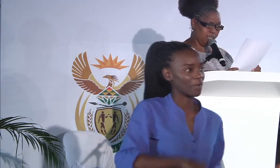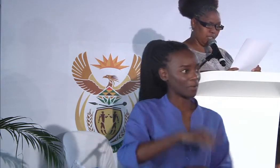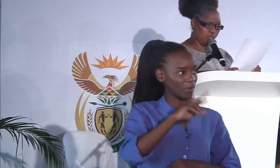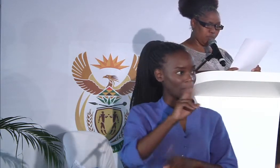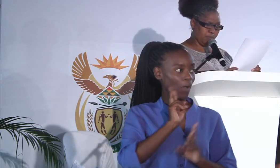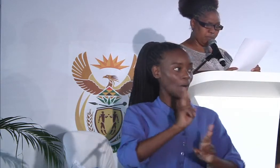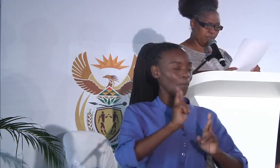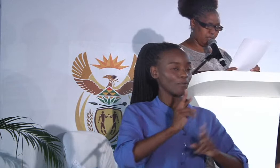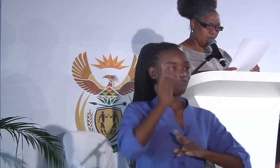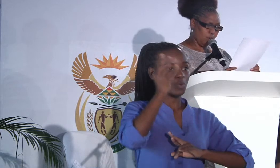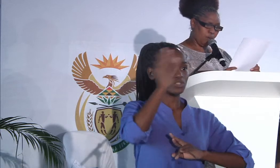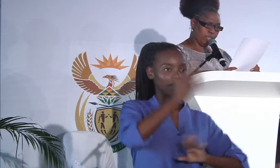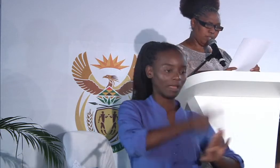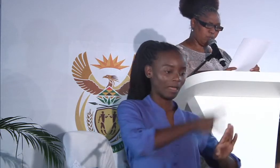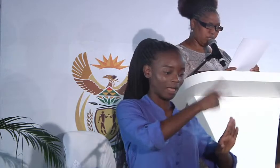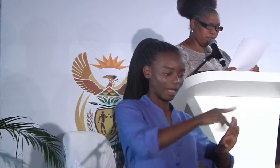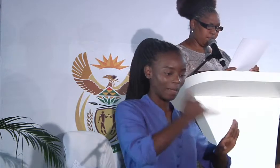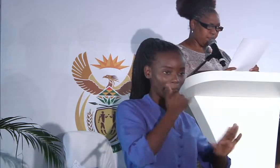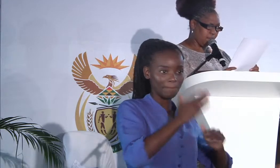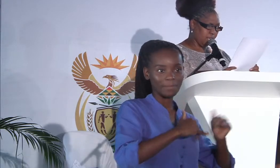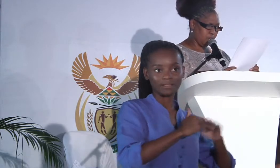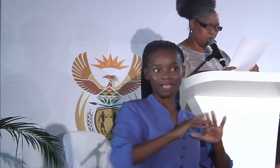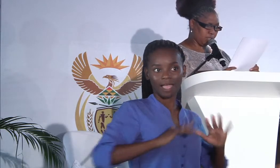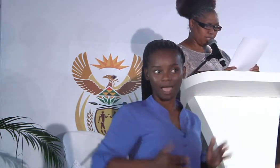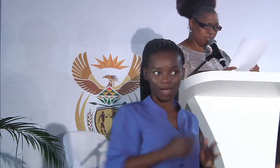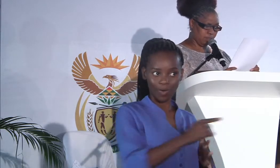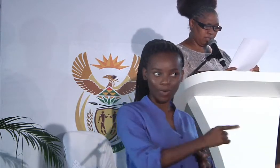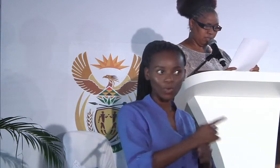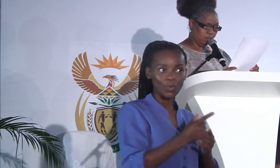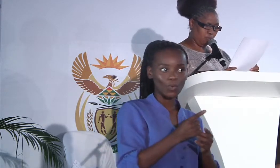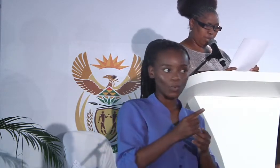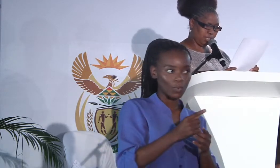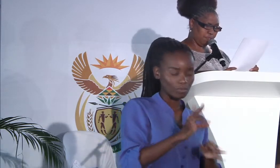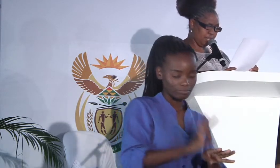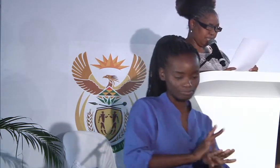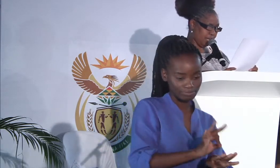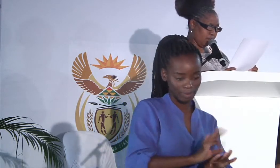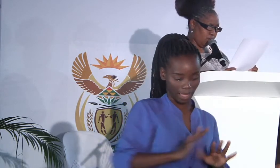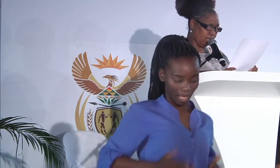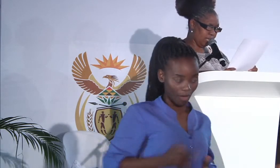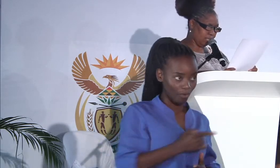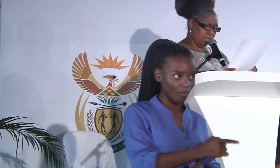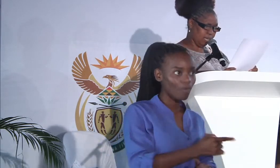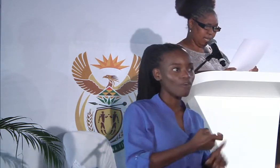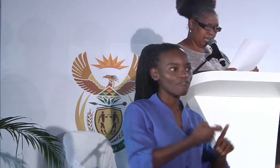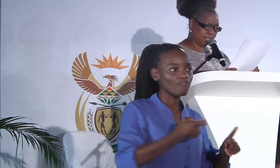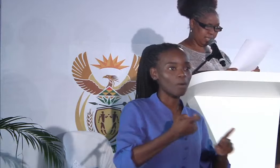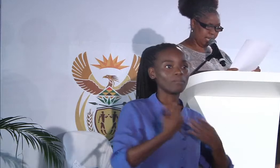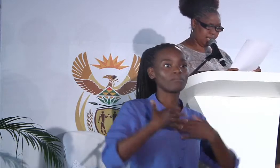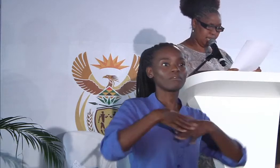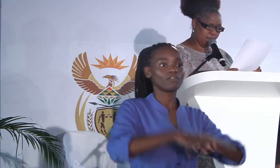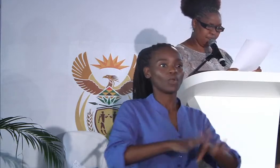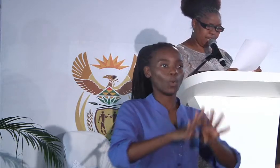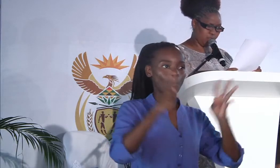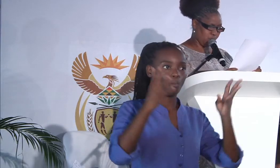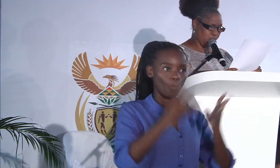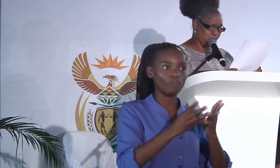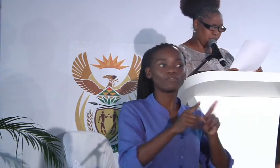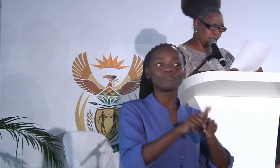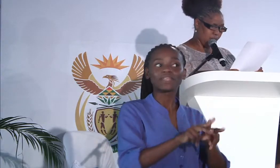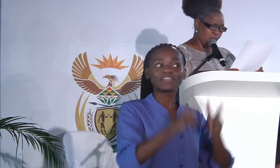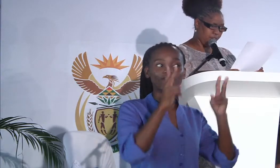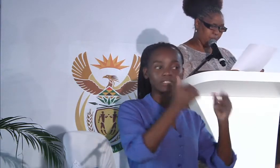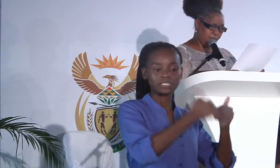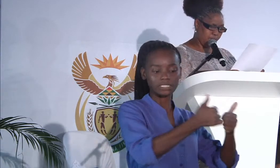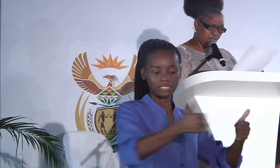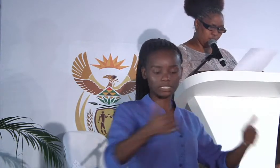need to be built on inclusive ecosystems where different stakeholders can exchange and find solutions